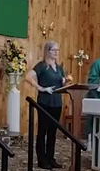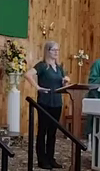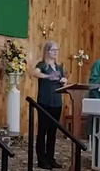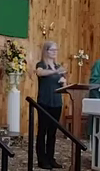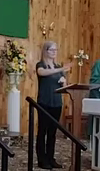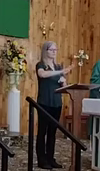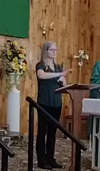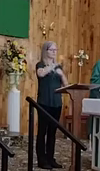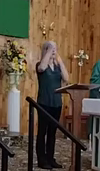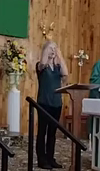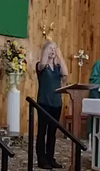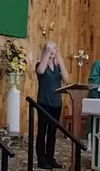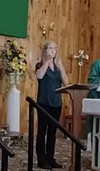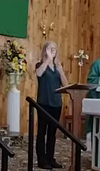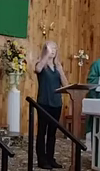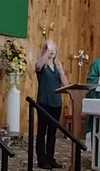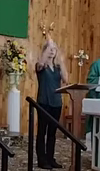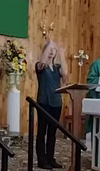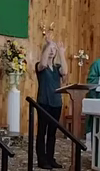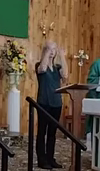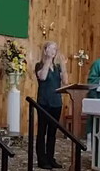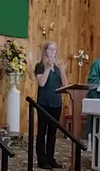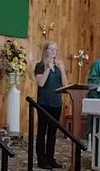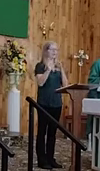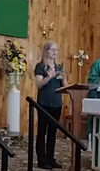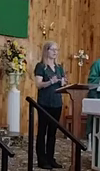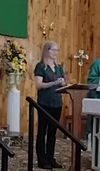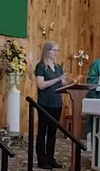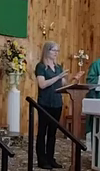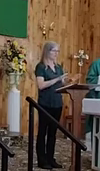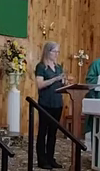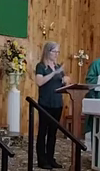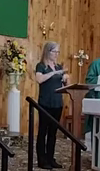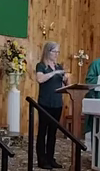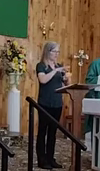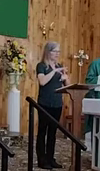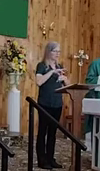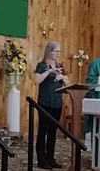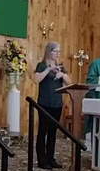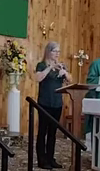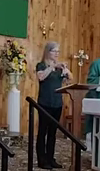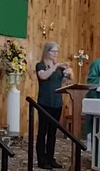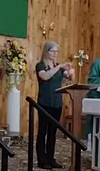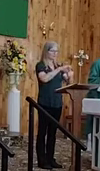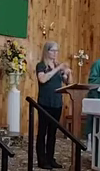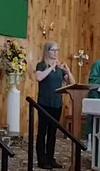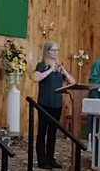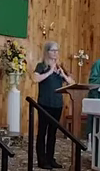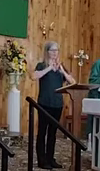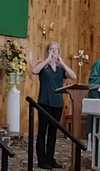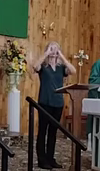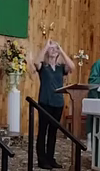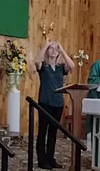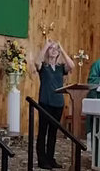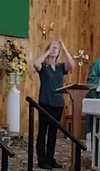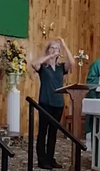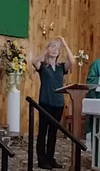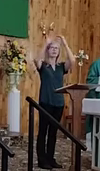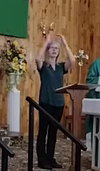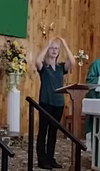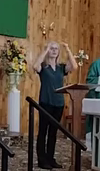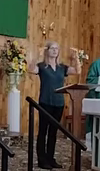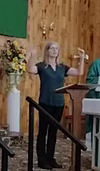name. Thy kingdom come, thy will be done. Father, as it is